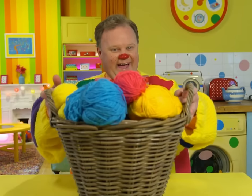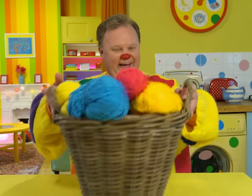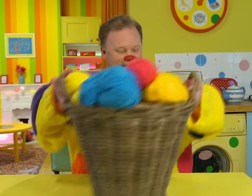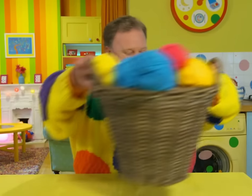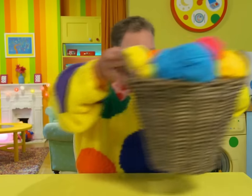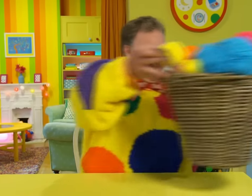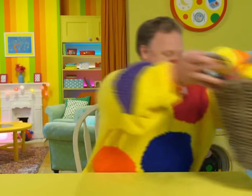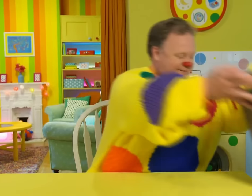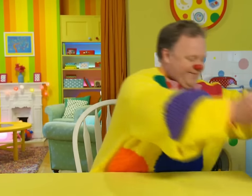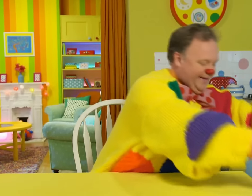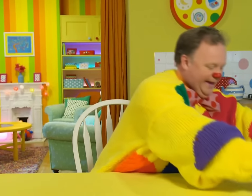Yes.